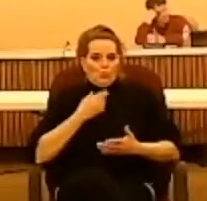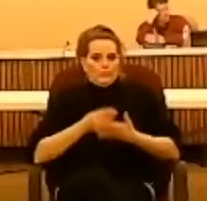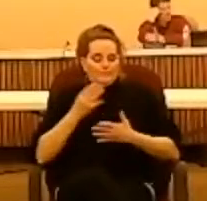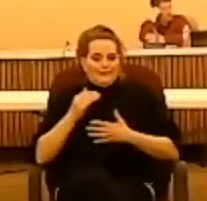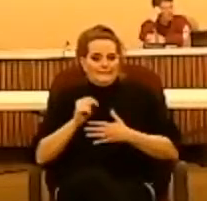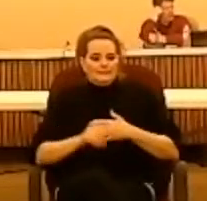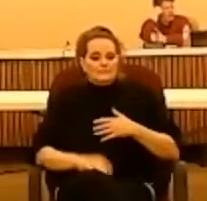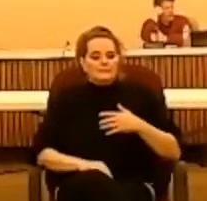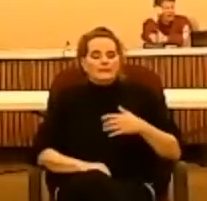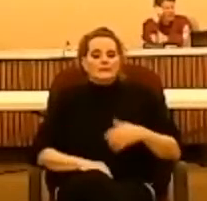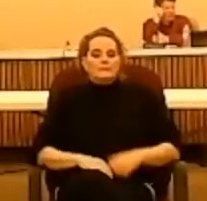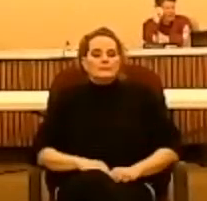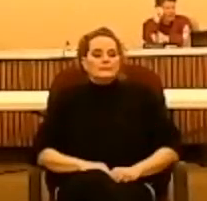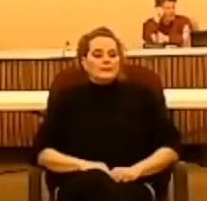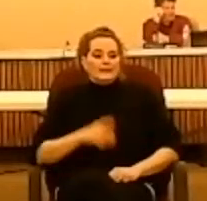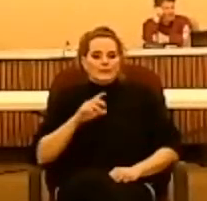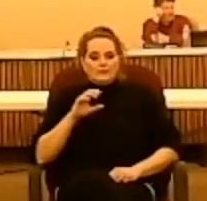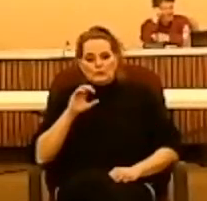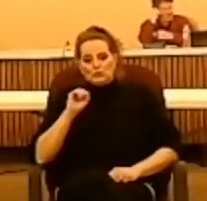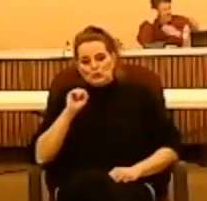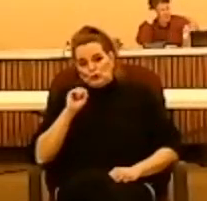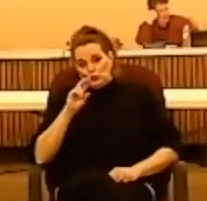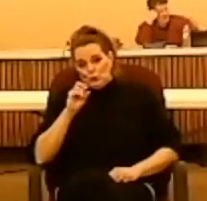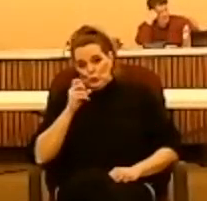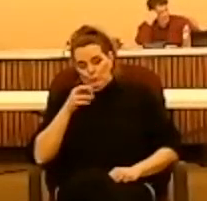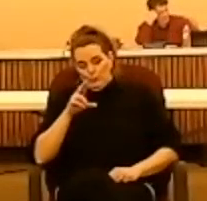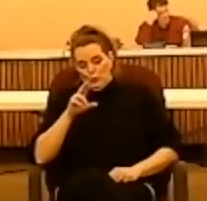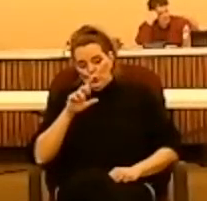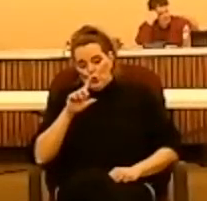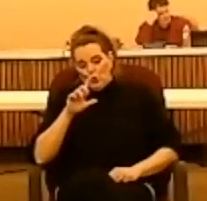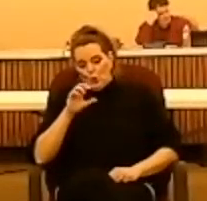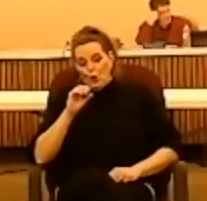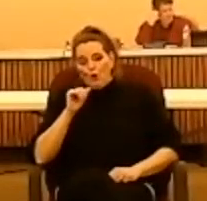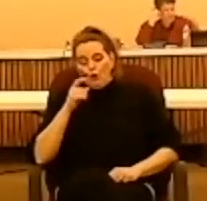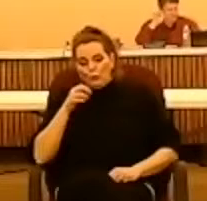And super local, right here in town, Yes. not just The the road, Rochester yeah. area.